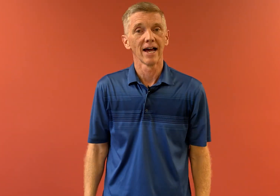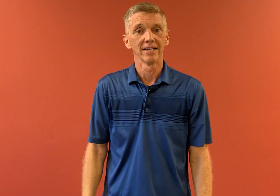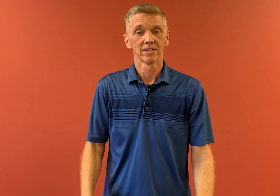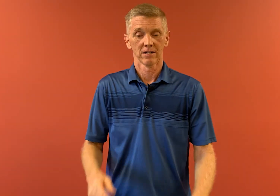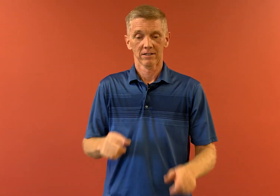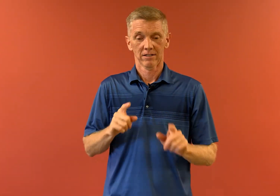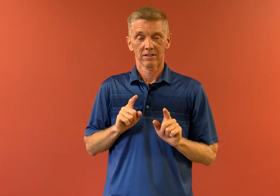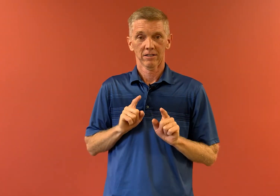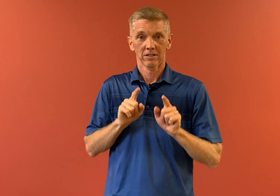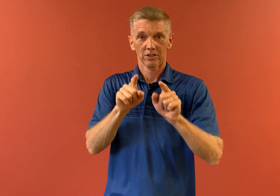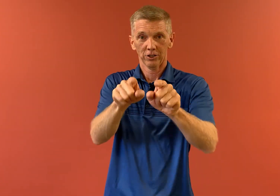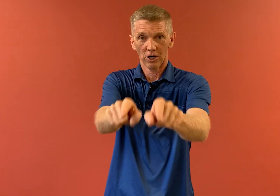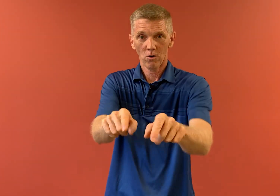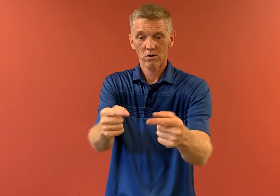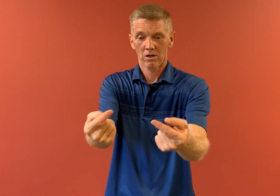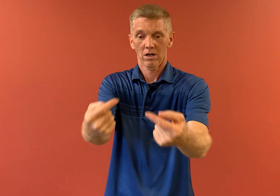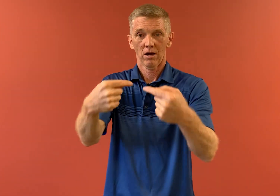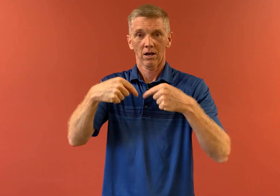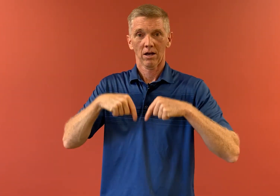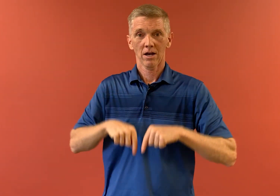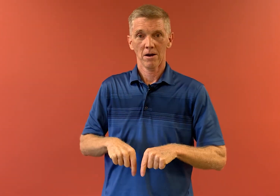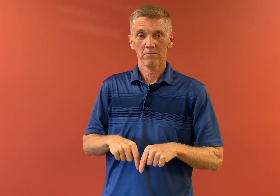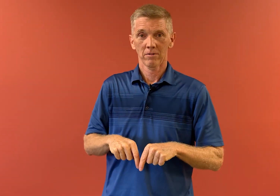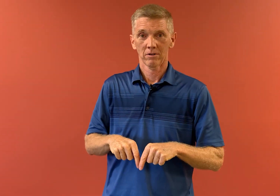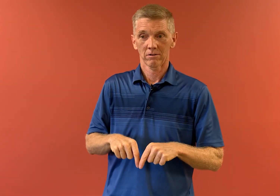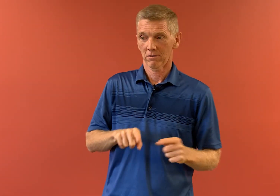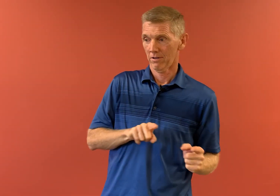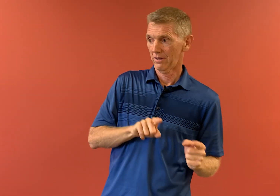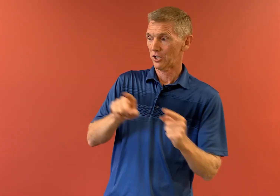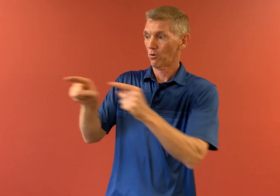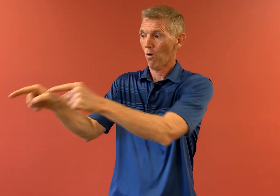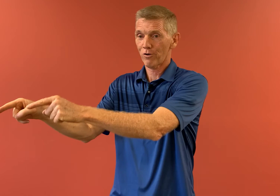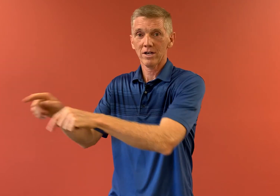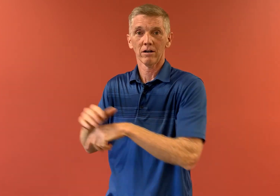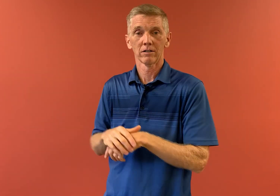signs. Go, come, let's go over here.